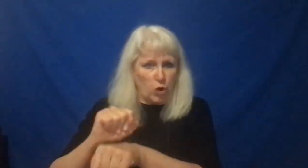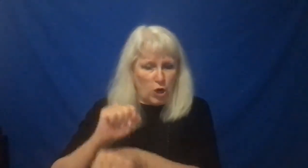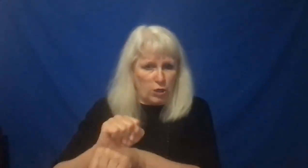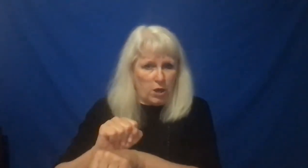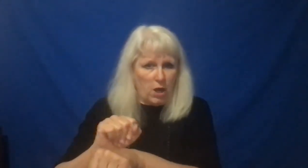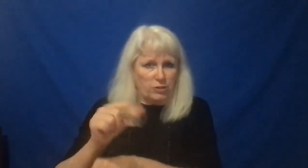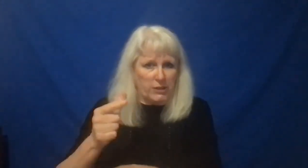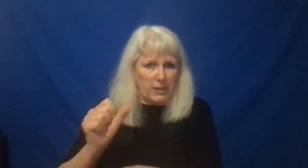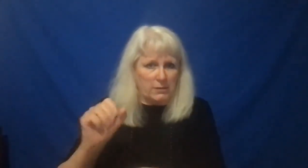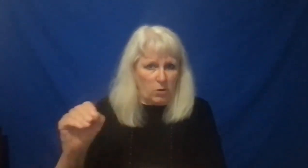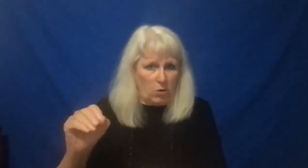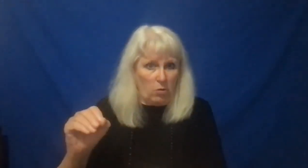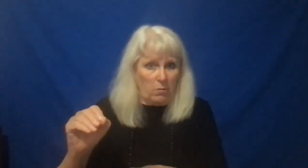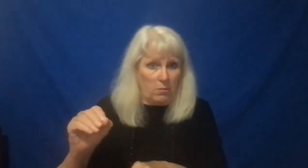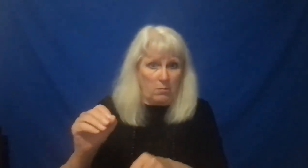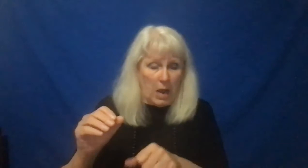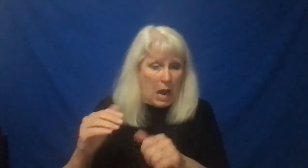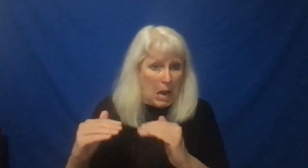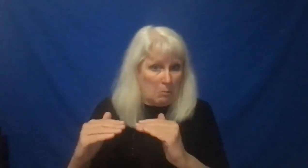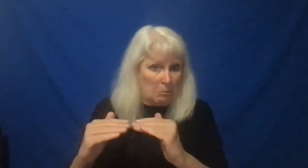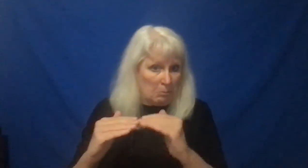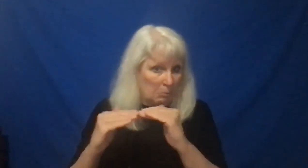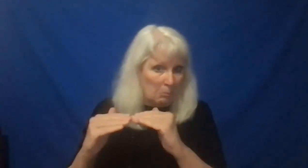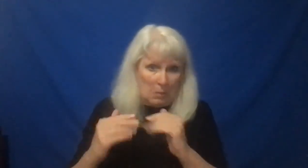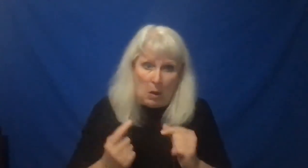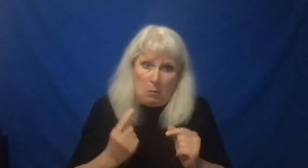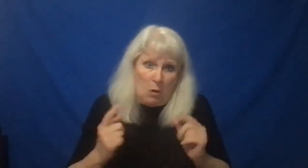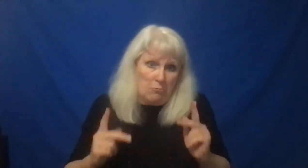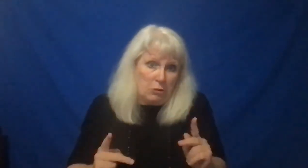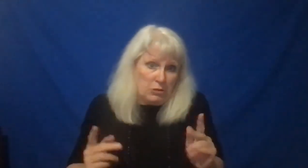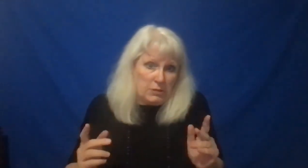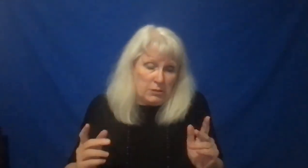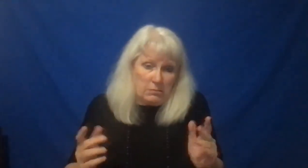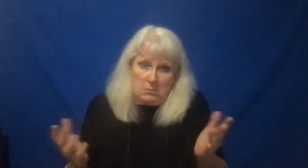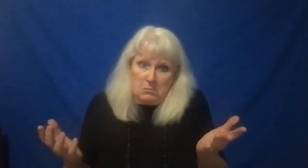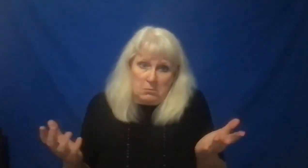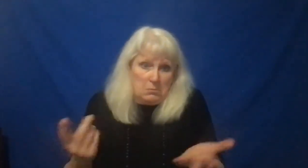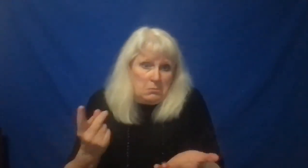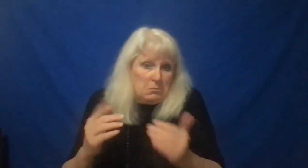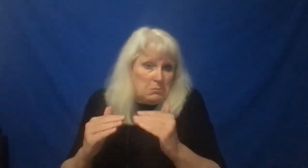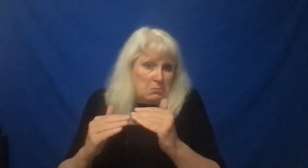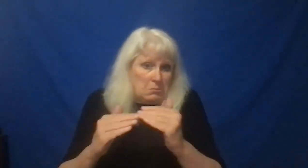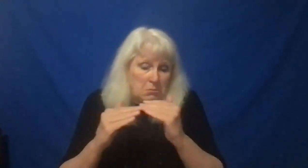person in a large group of men and women that are